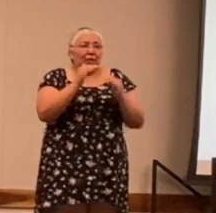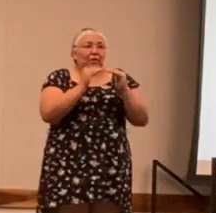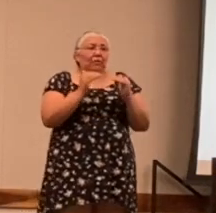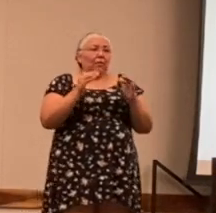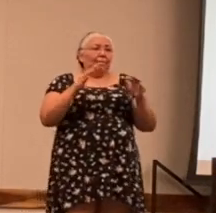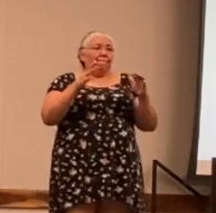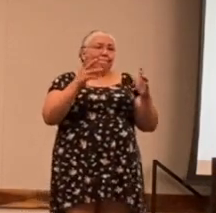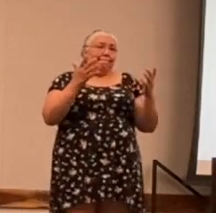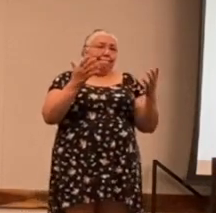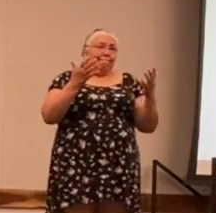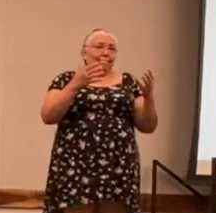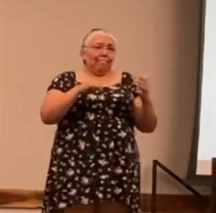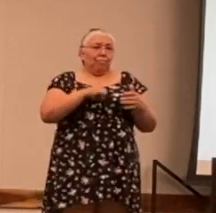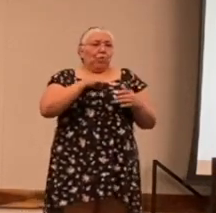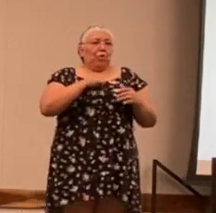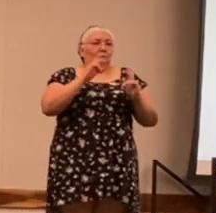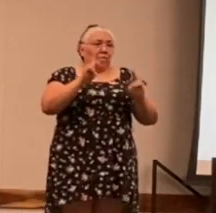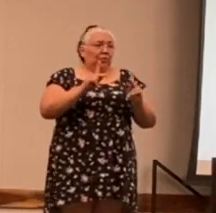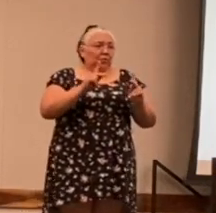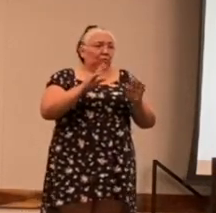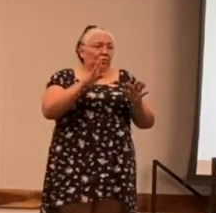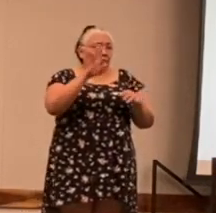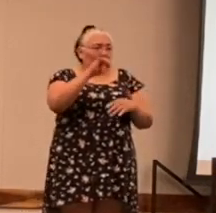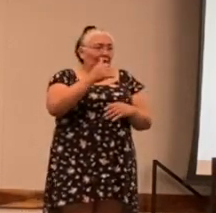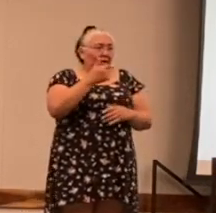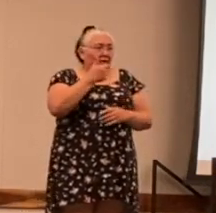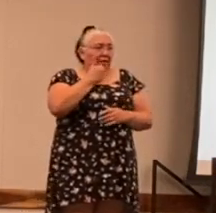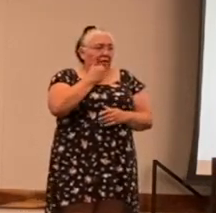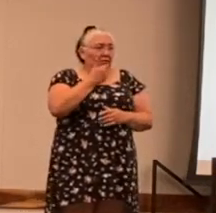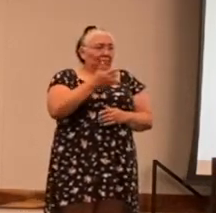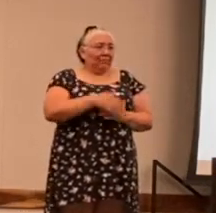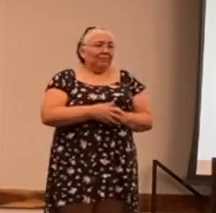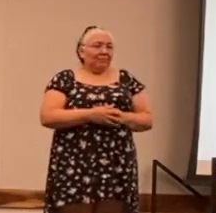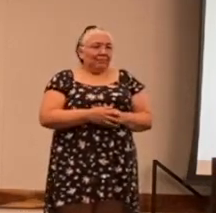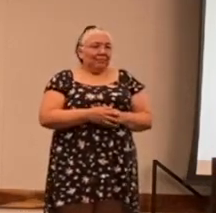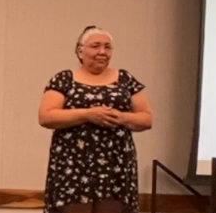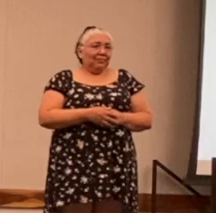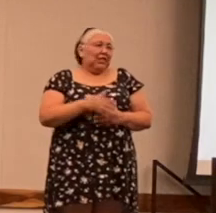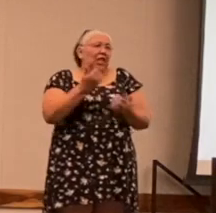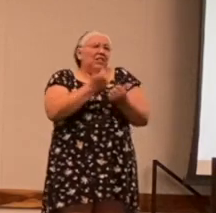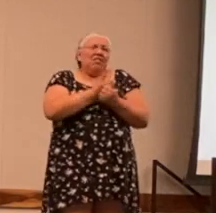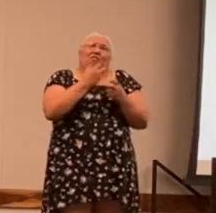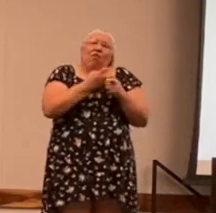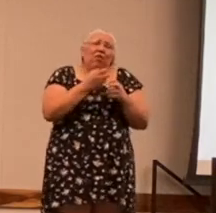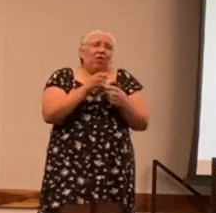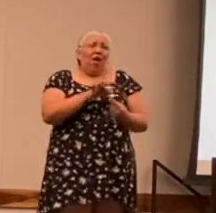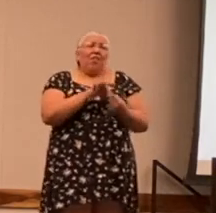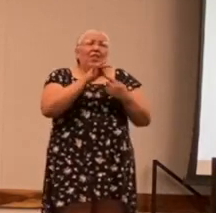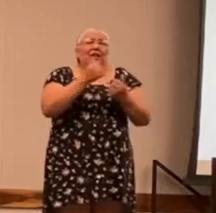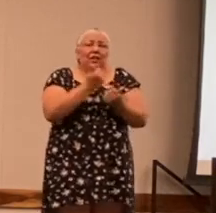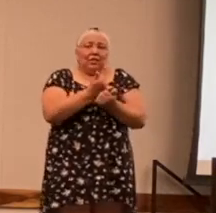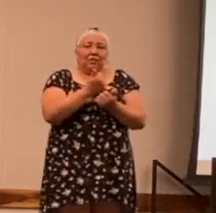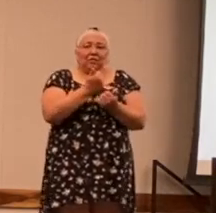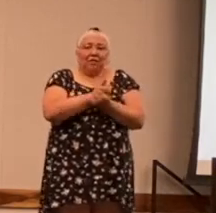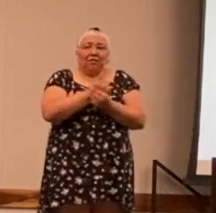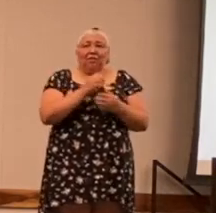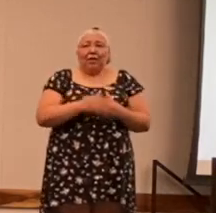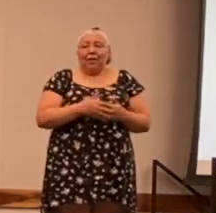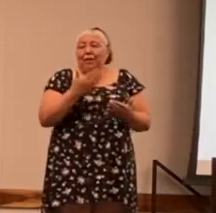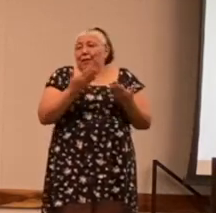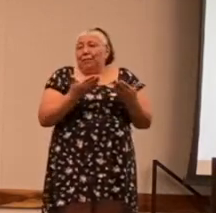person. Maybe we need to respond by bigger love. Love harder. Authentic love. Maybe that's what we need to